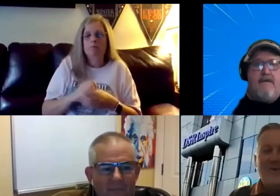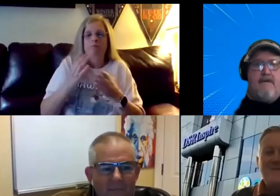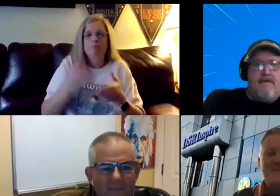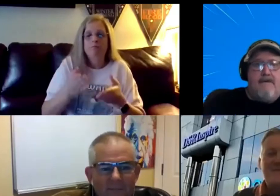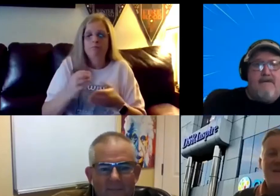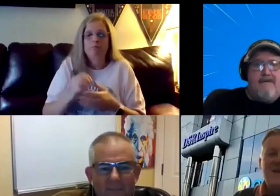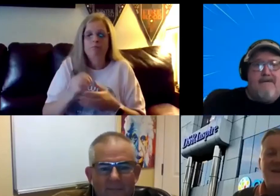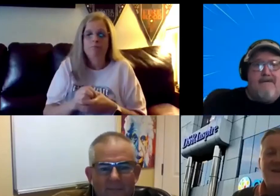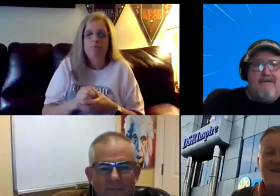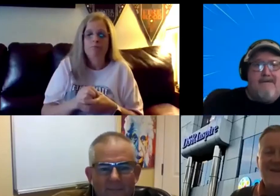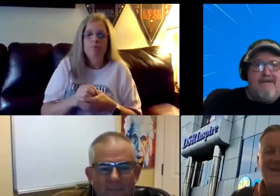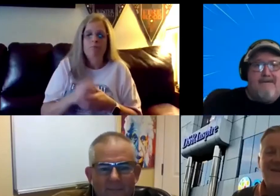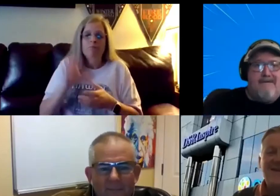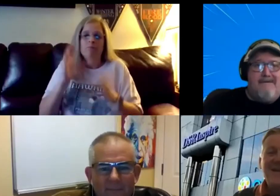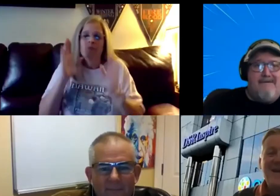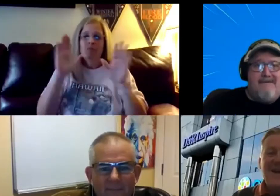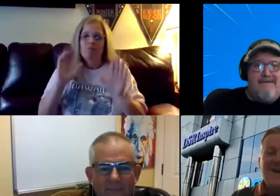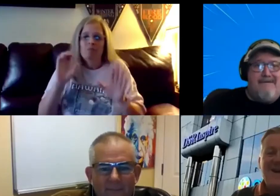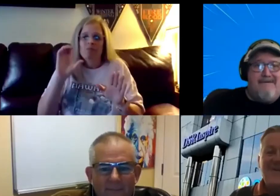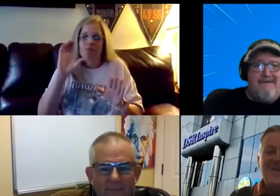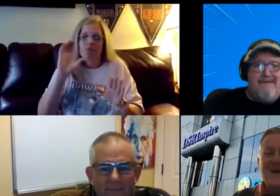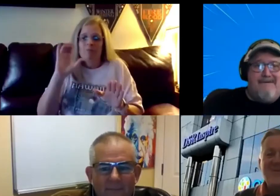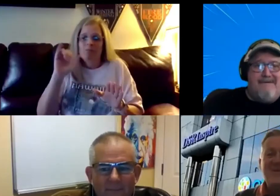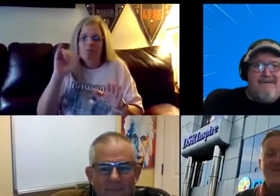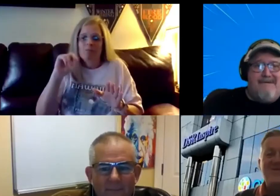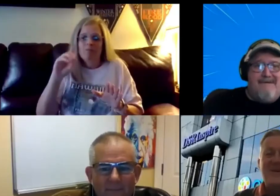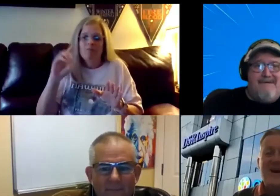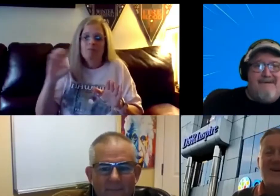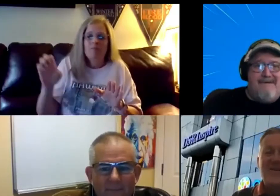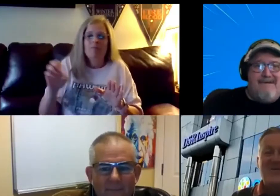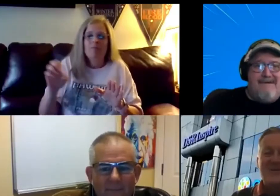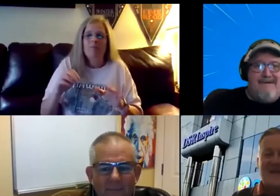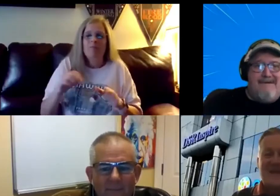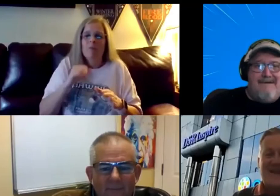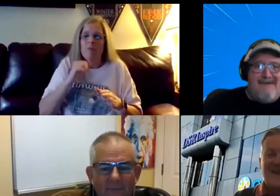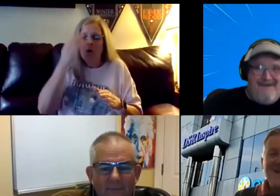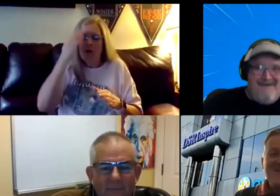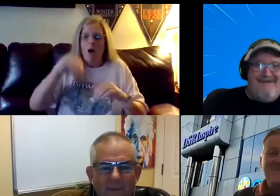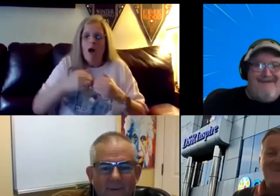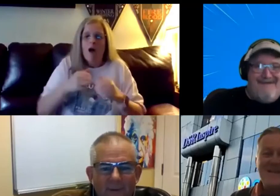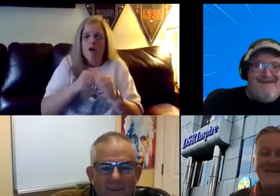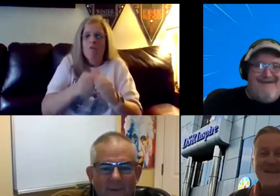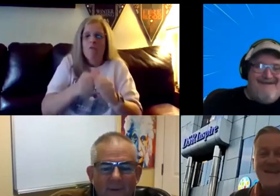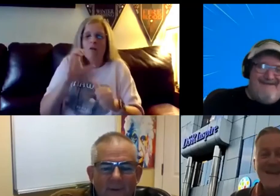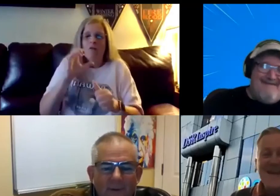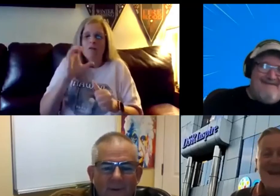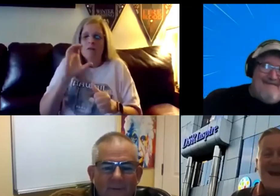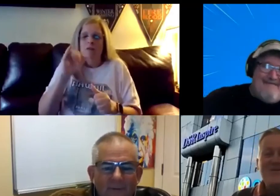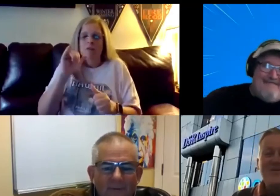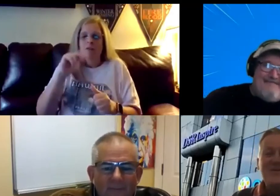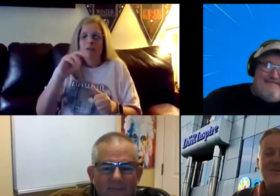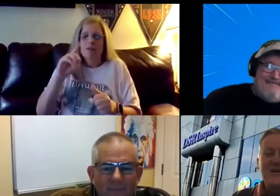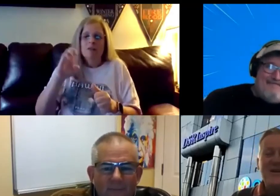Wow, Cindy. I don't know how you can follow Cindy, but